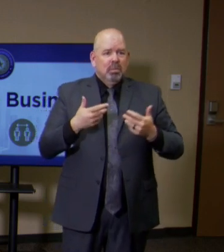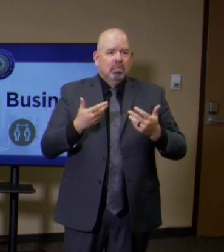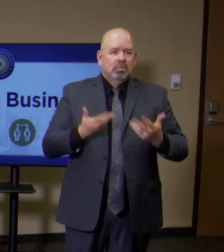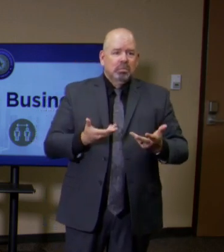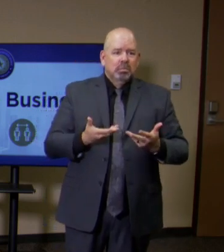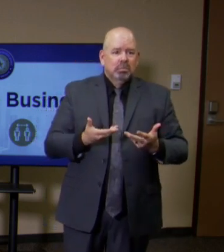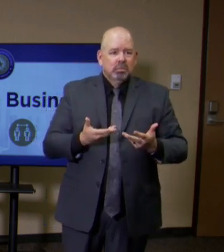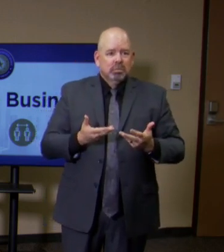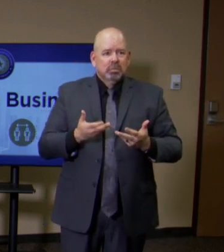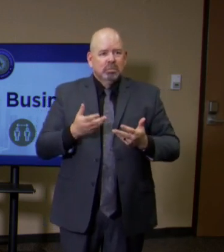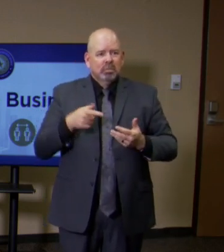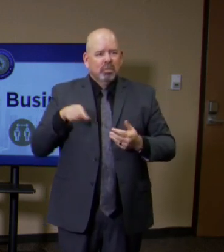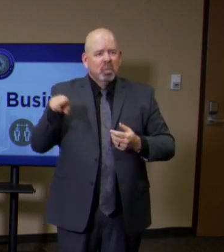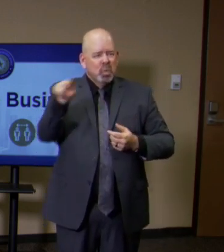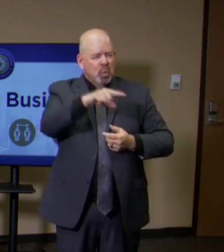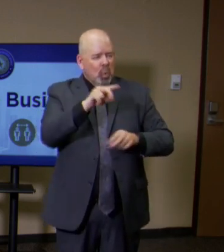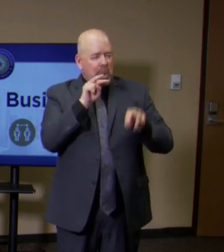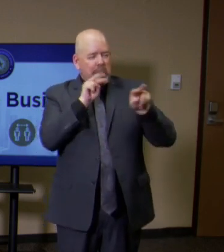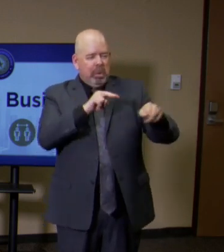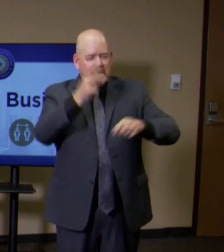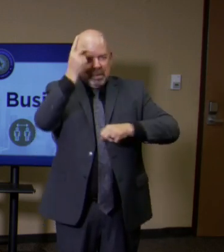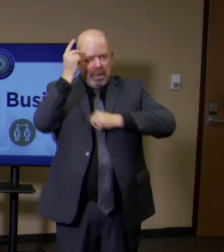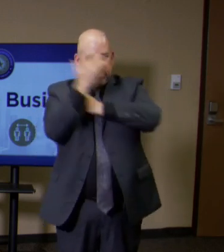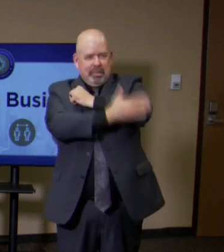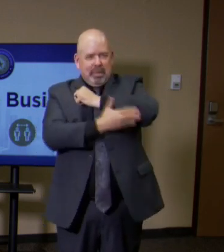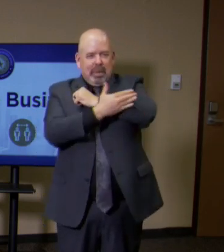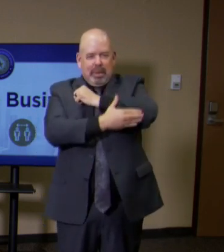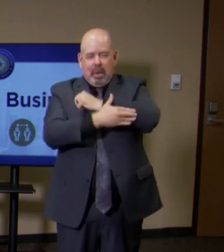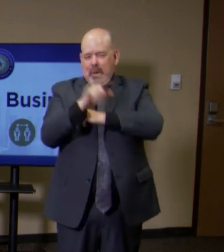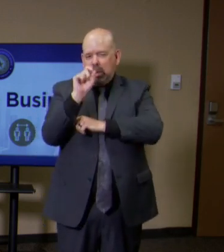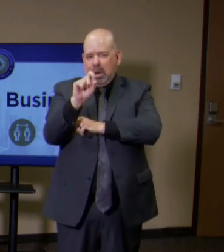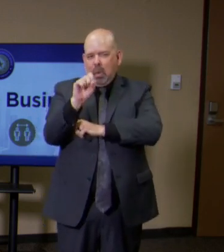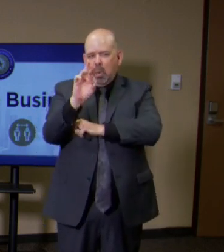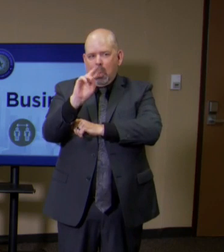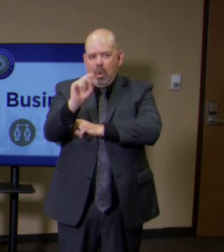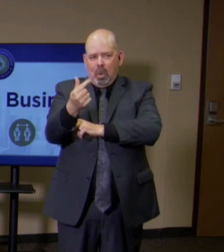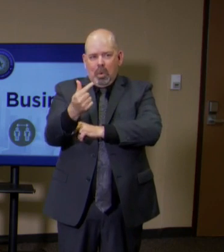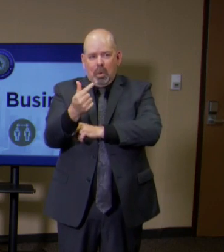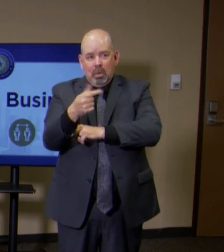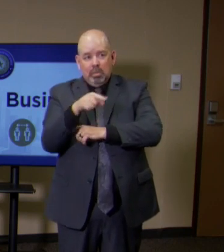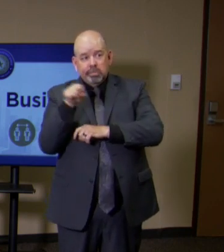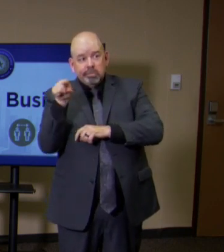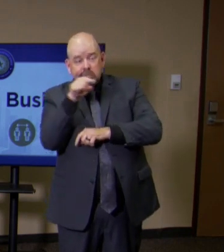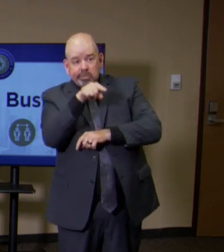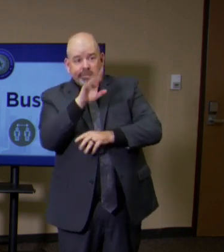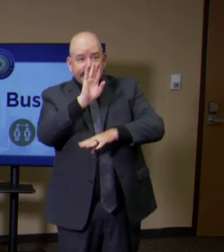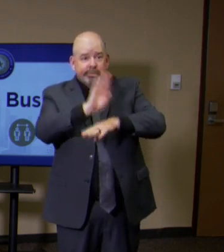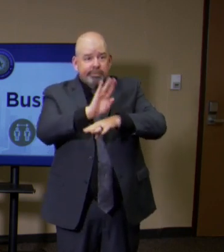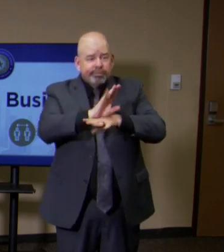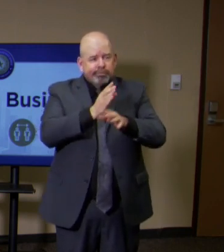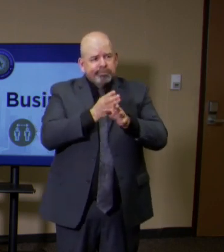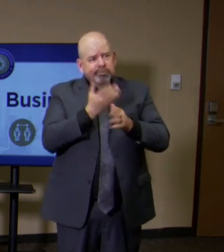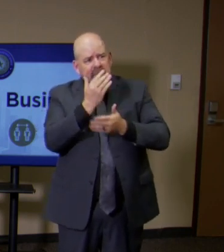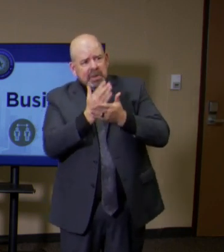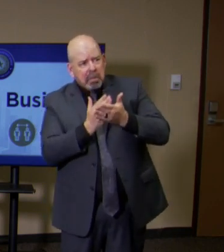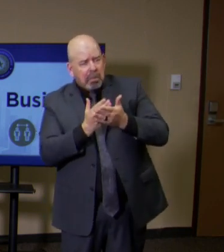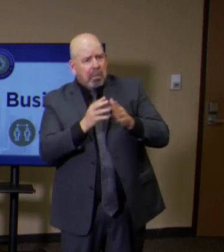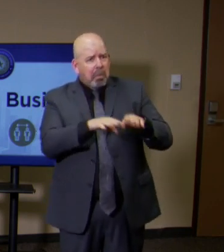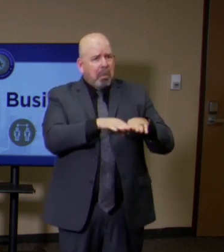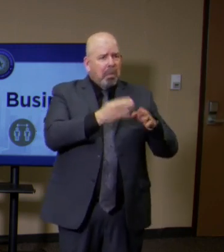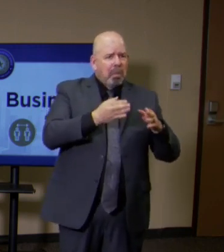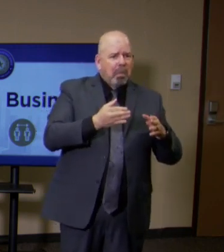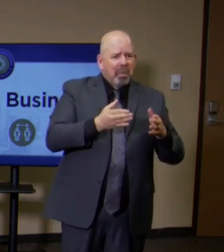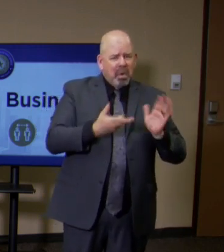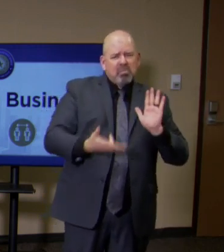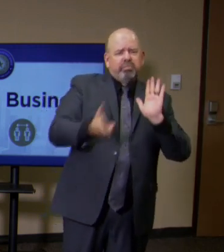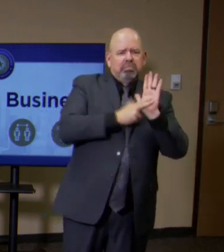dallascountycovid.org, where your business is, then you can get one. If, unfortunately, we see an incline, there was a paper